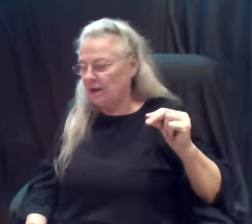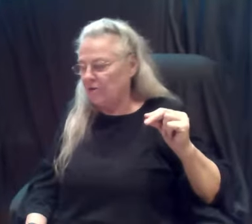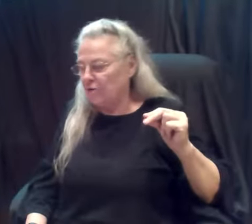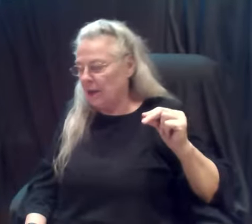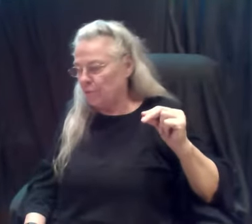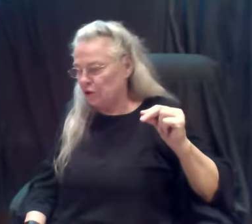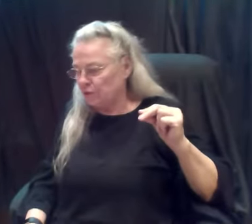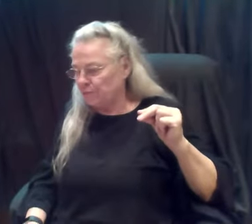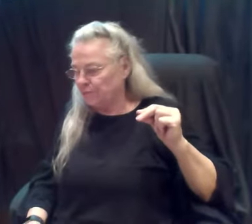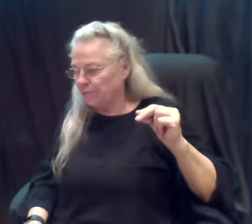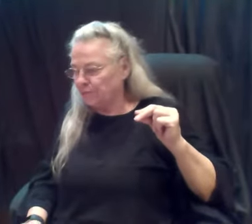that bushel.